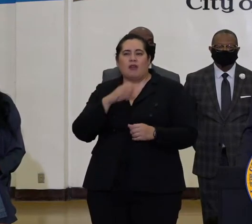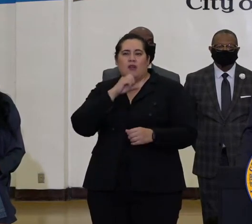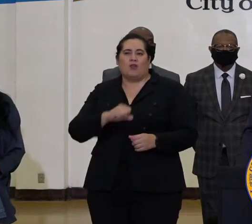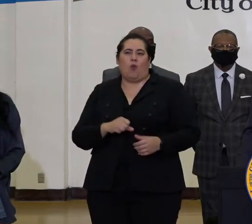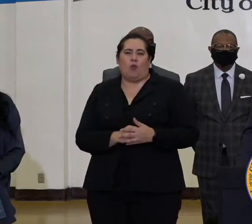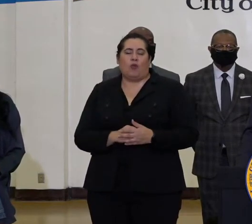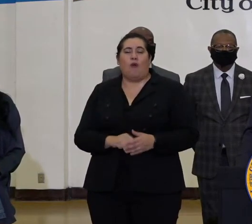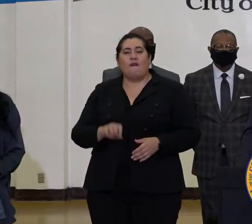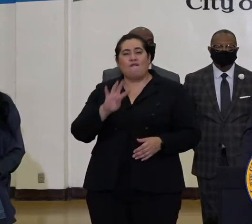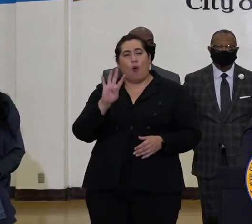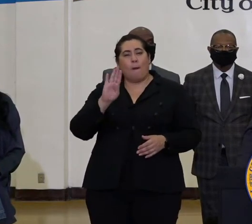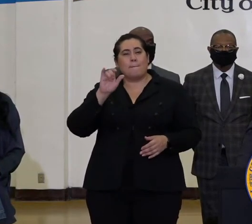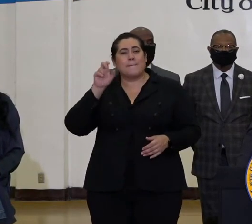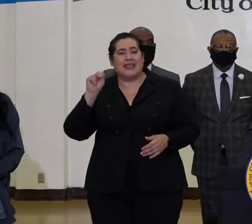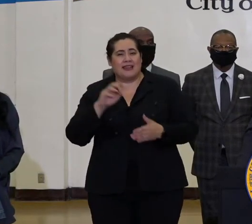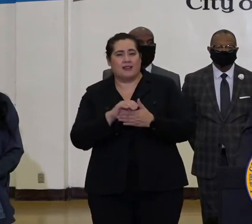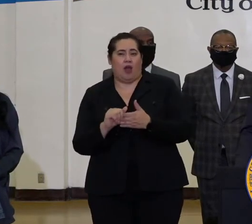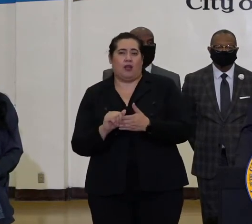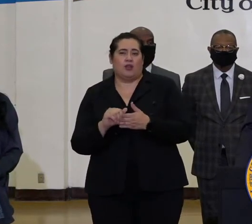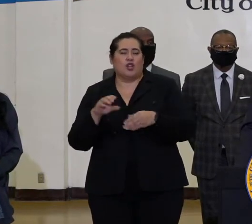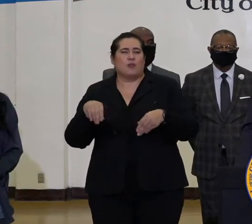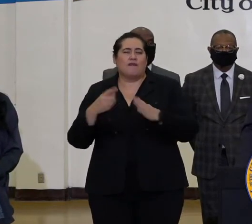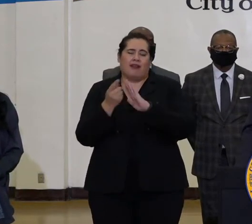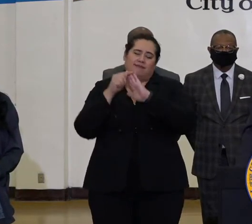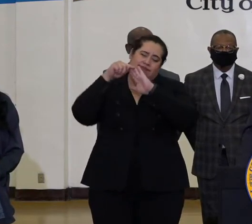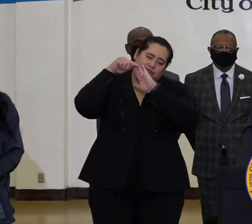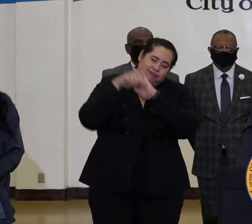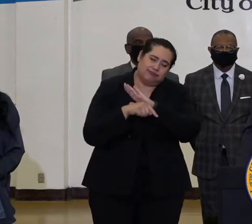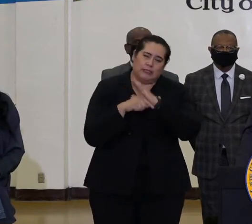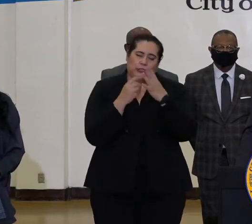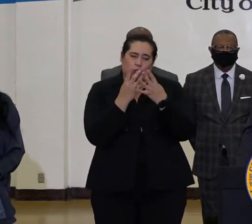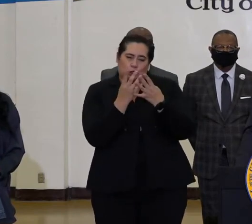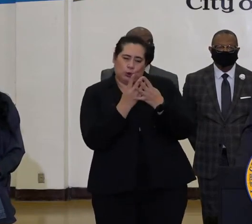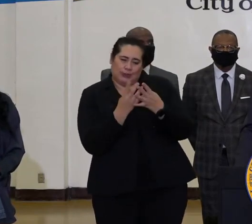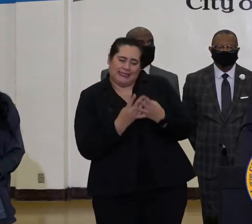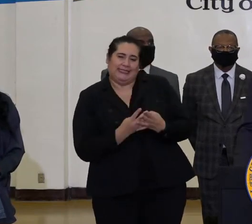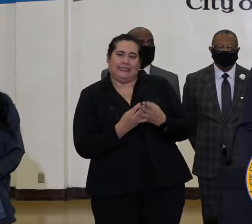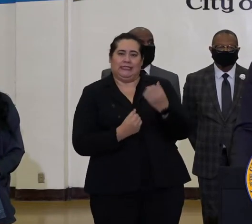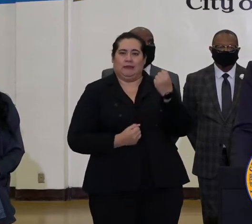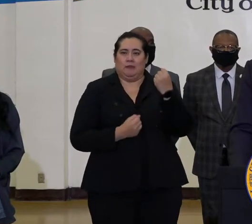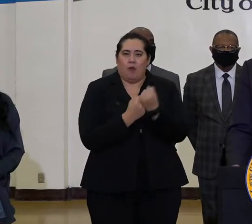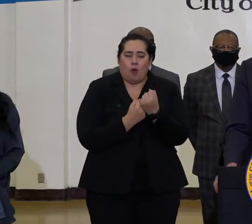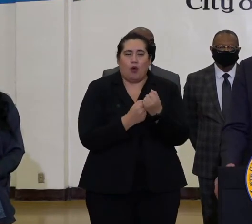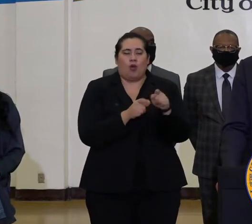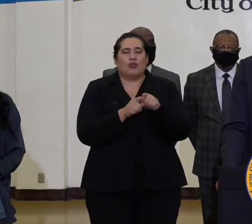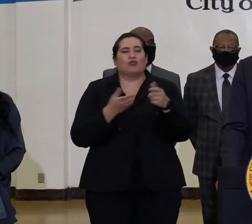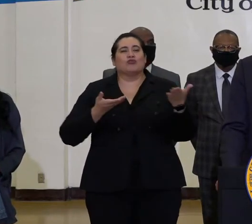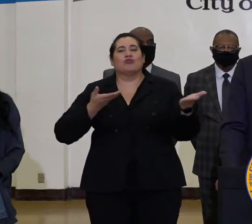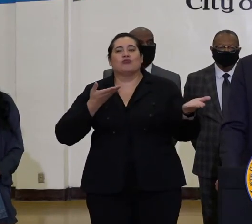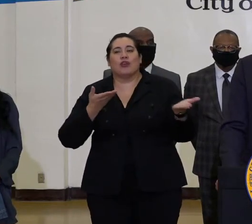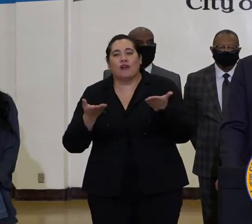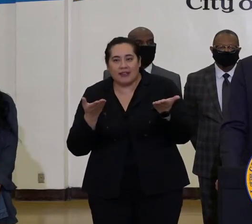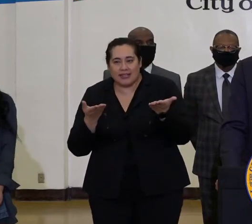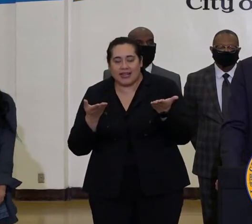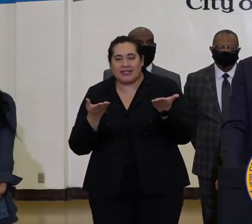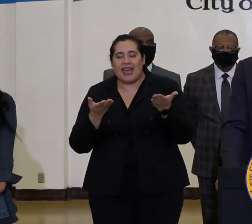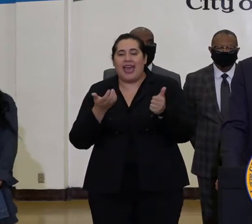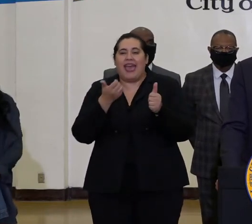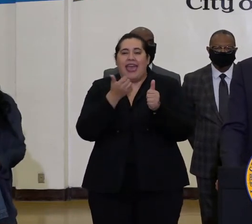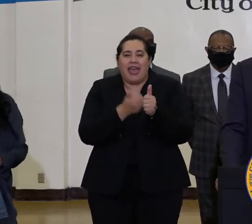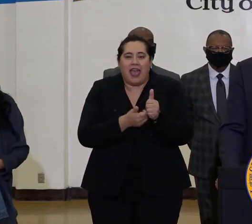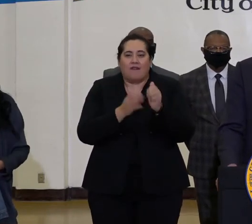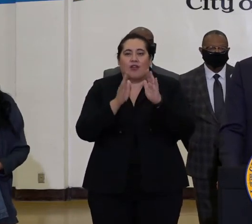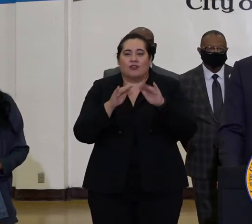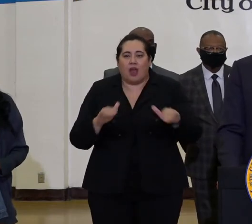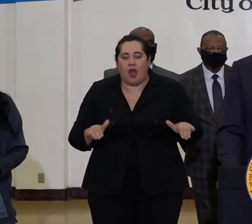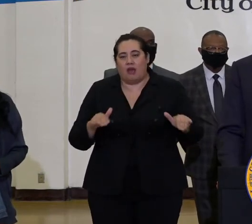$4 billion to provide comprehensive screening, support, and services to every child 0